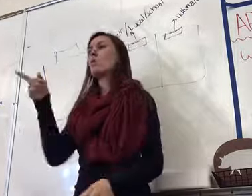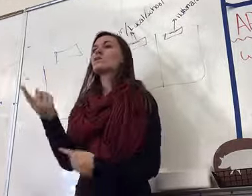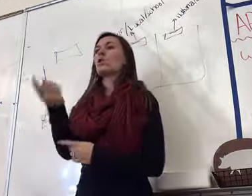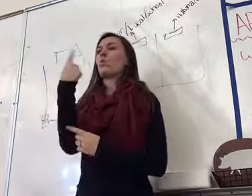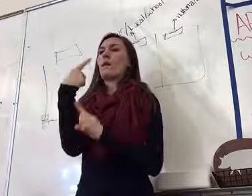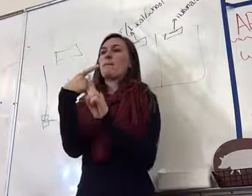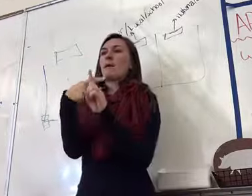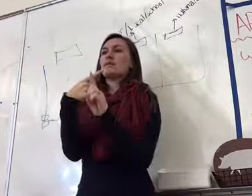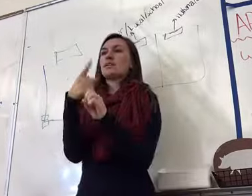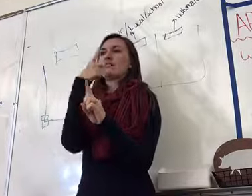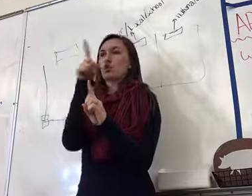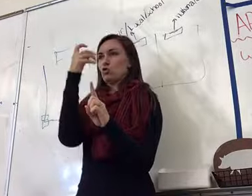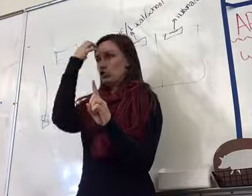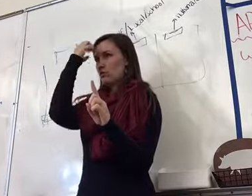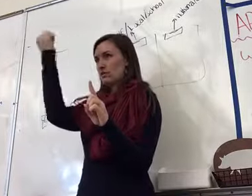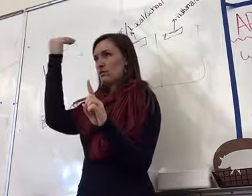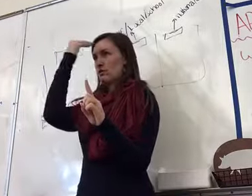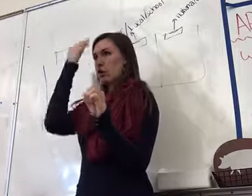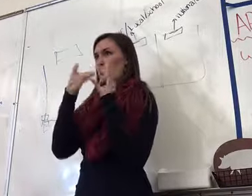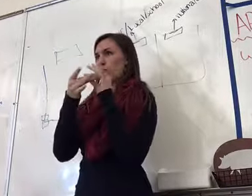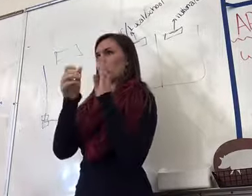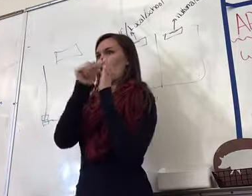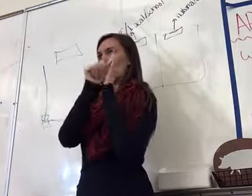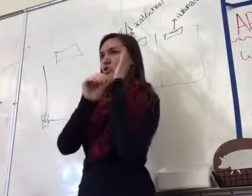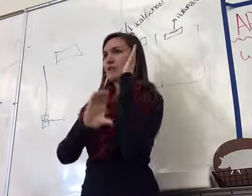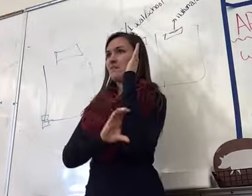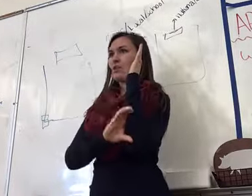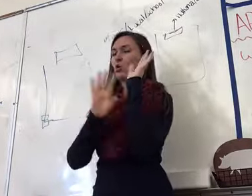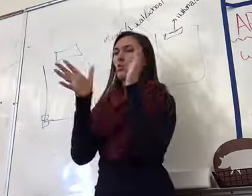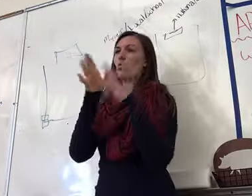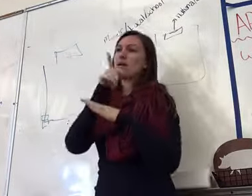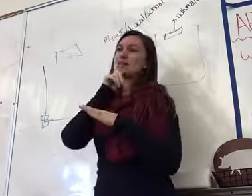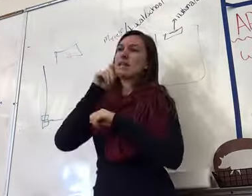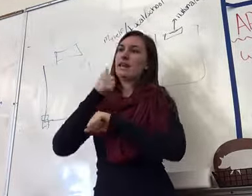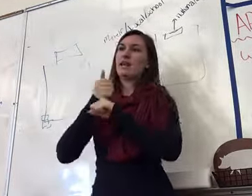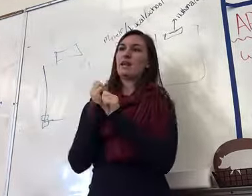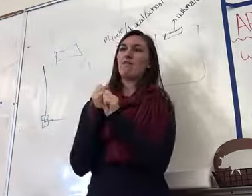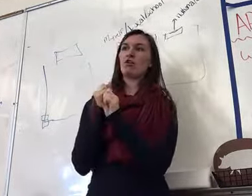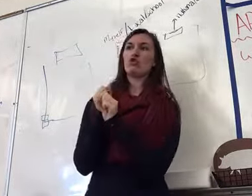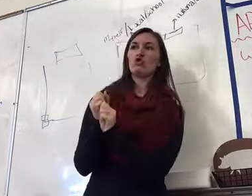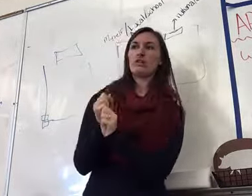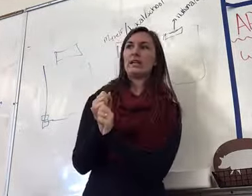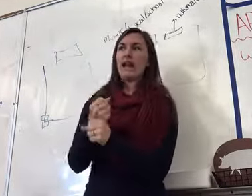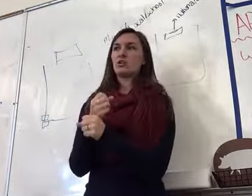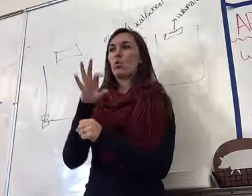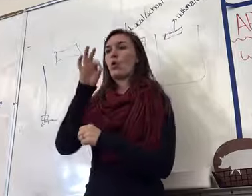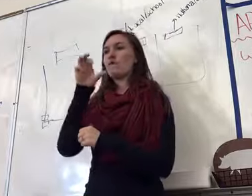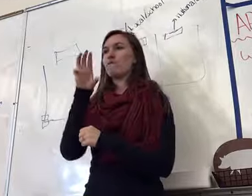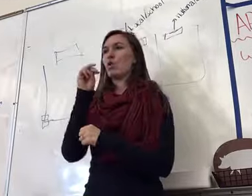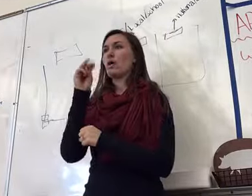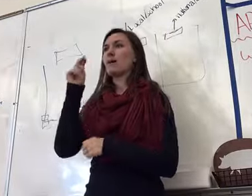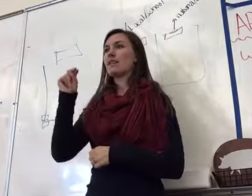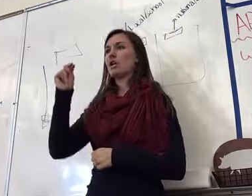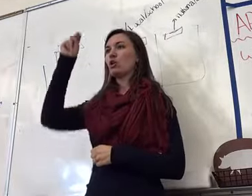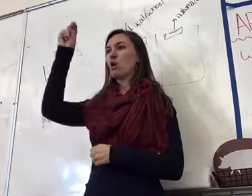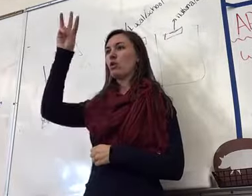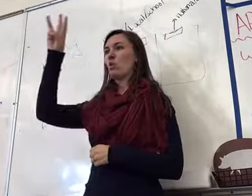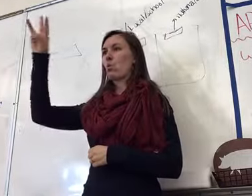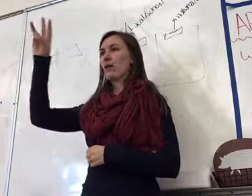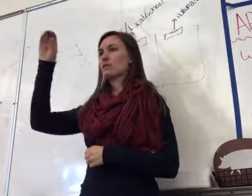positive that you should know about the Articles of Confederation? What did it form or create? The Northwest Ordinance. So you need to